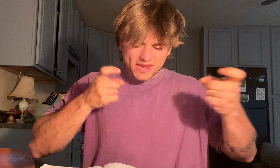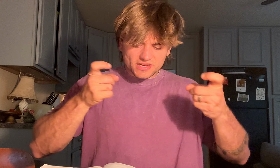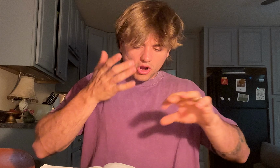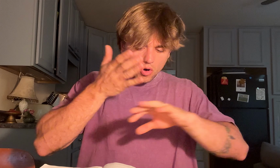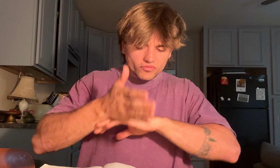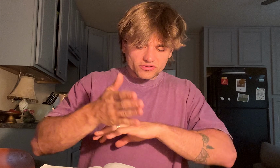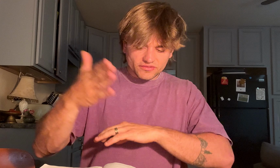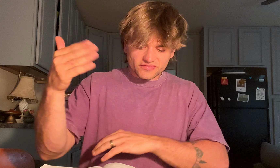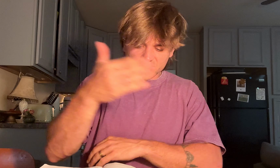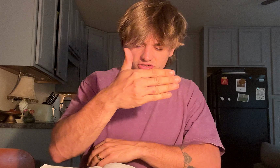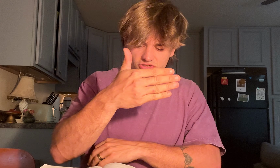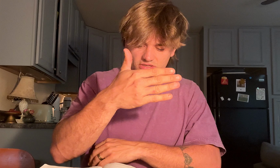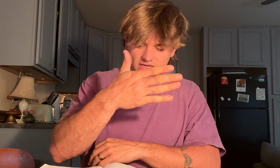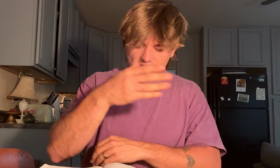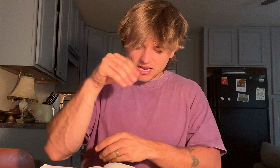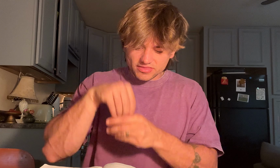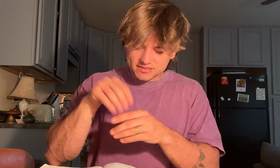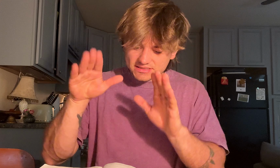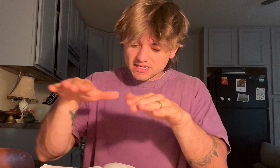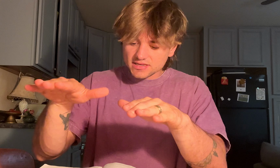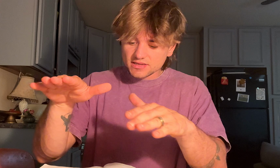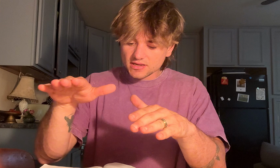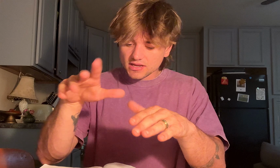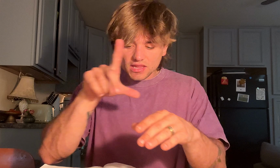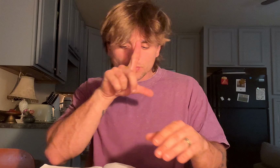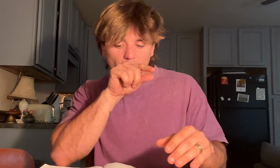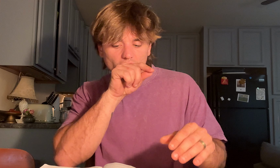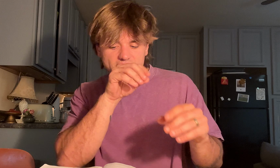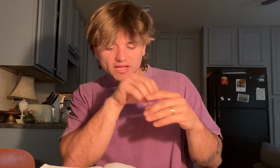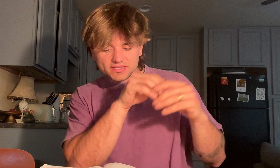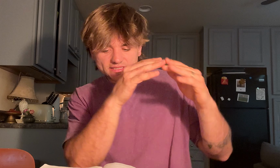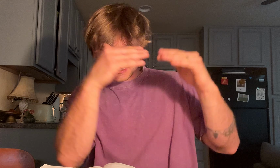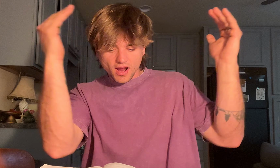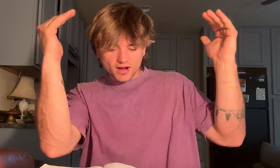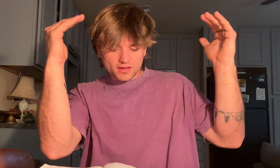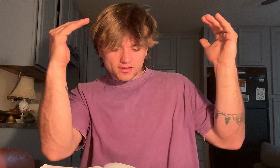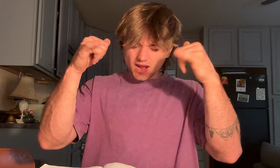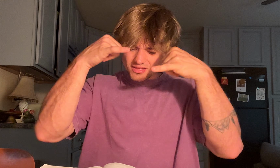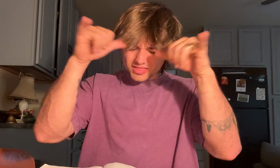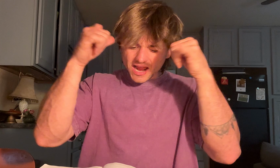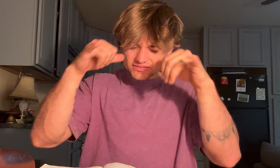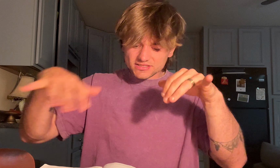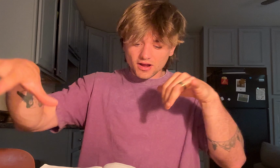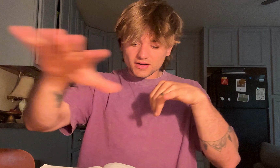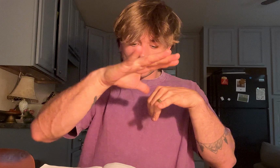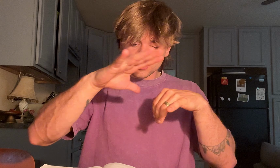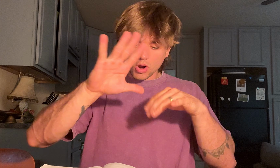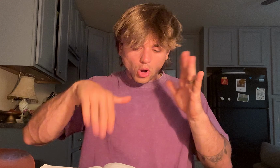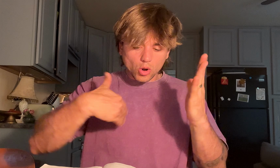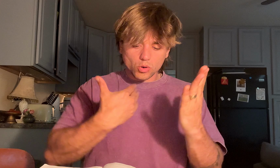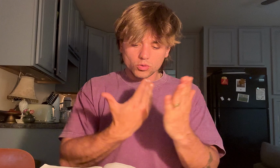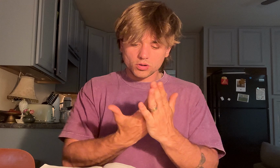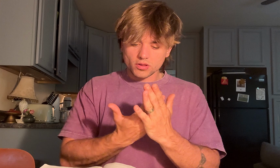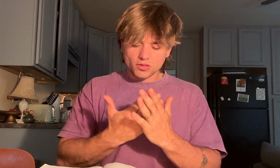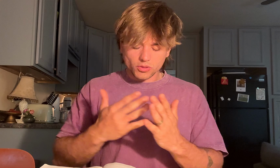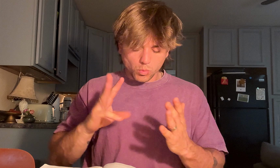reign over the fish and the sea and the birds in the sky and the livestock, all the